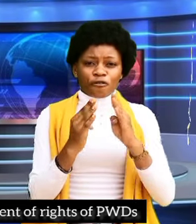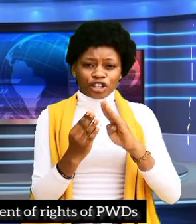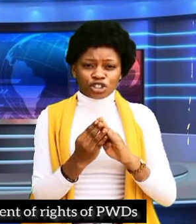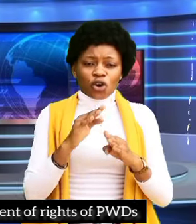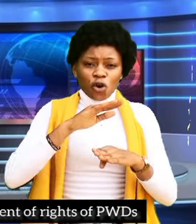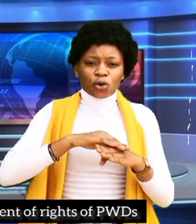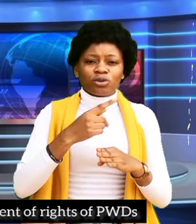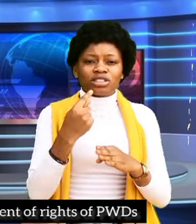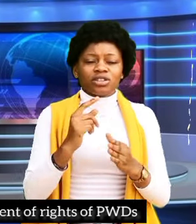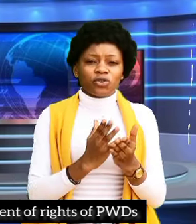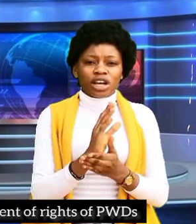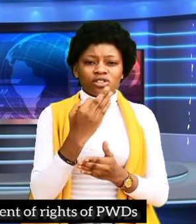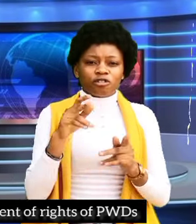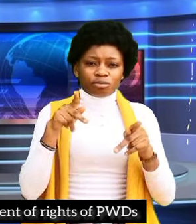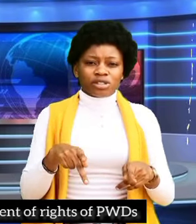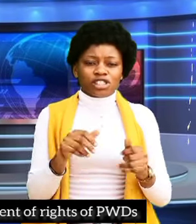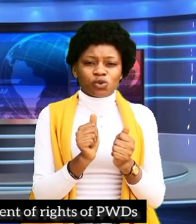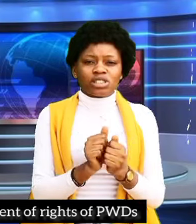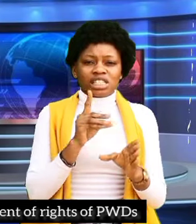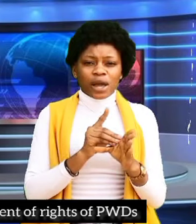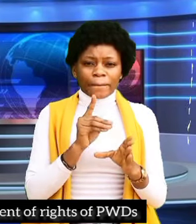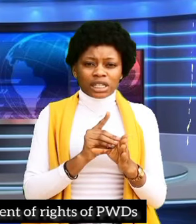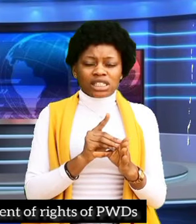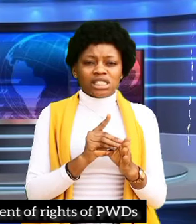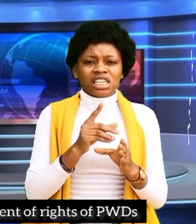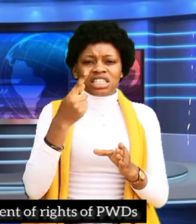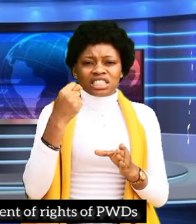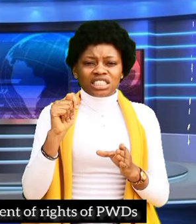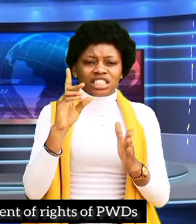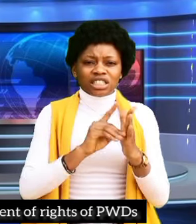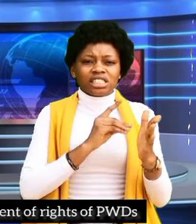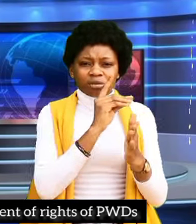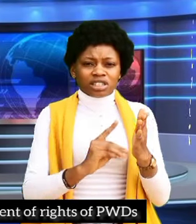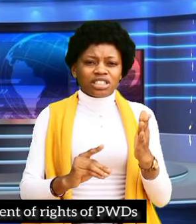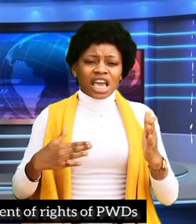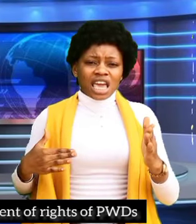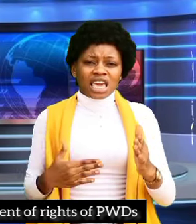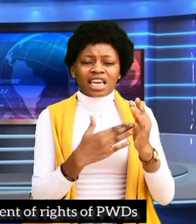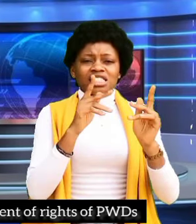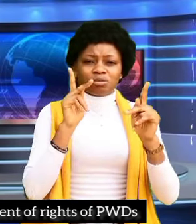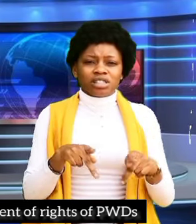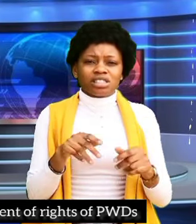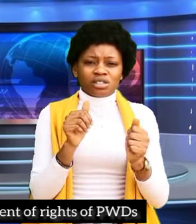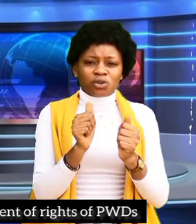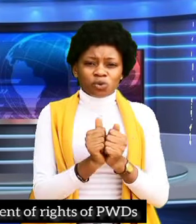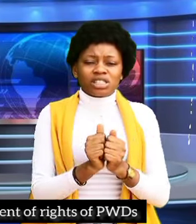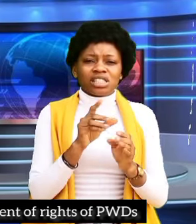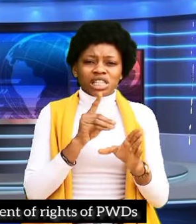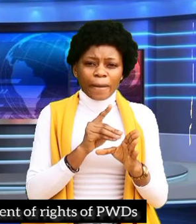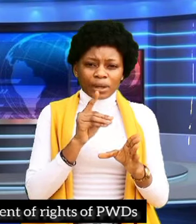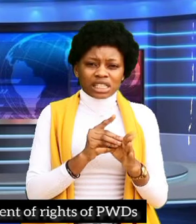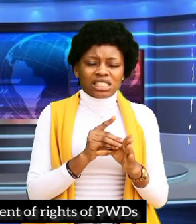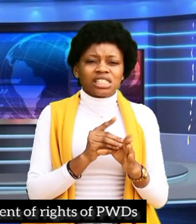of Persons with Disabilities. The Discrimination Against Persons with